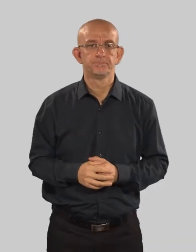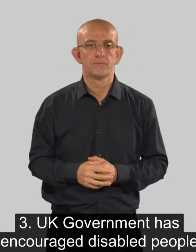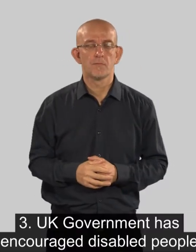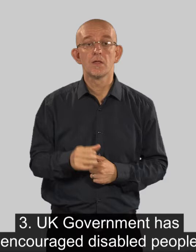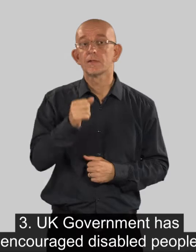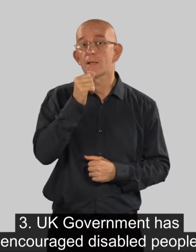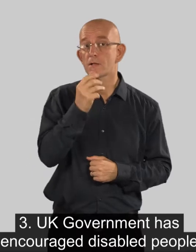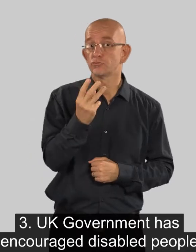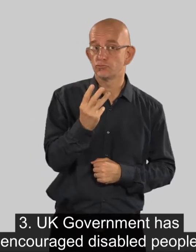3.